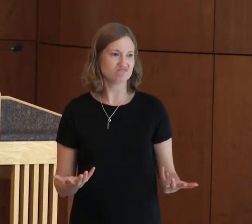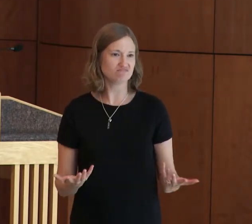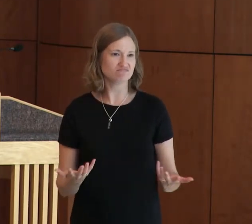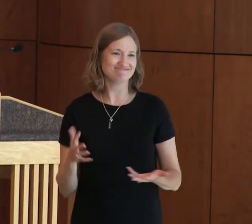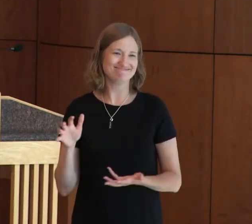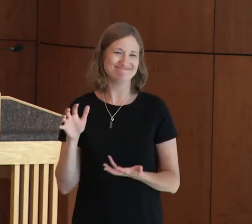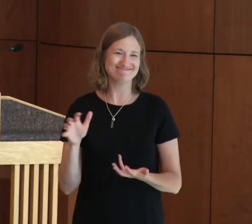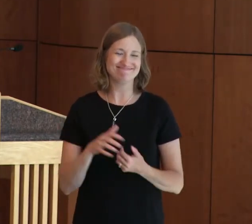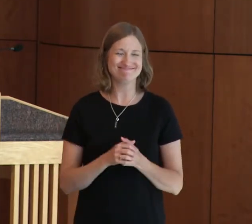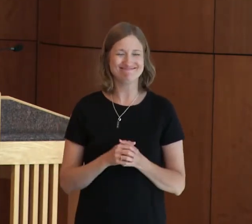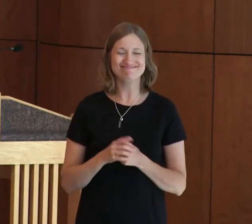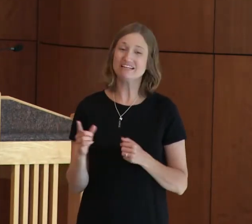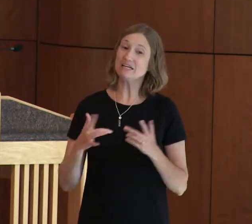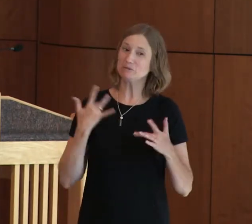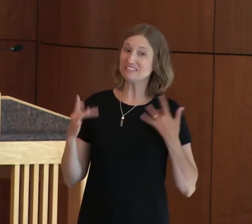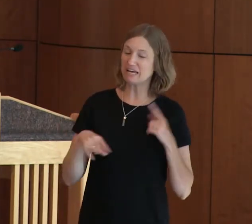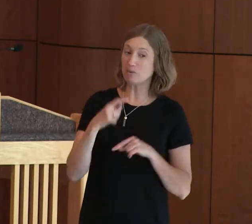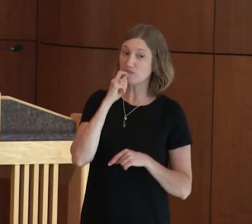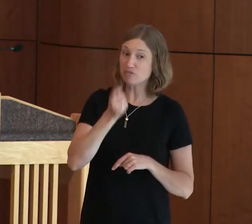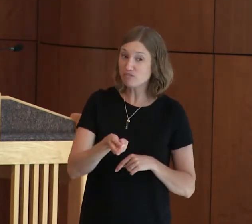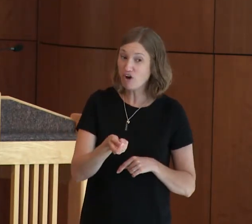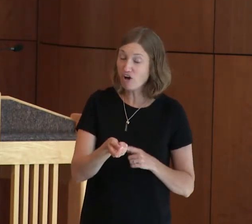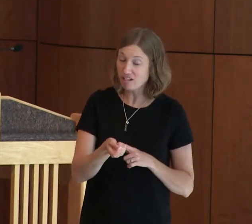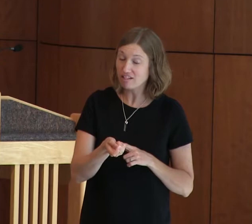He's very excited about the tooth falling out, but